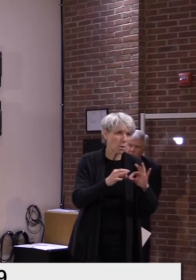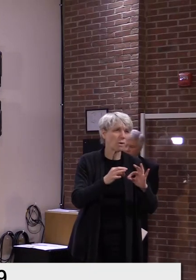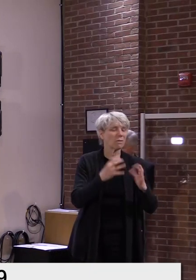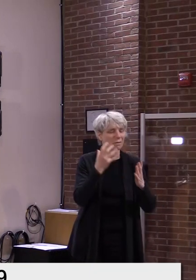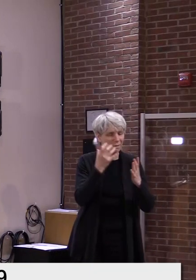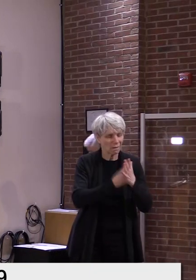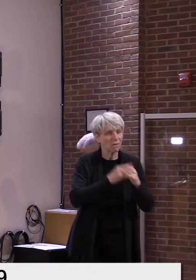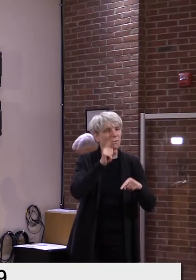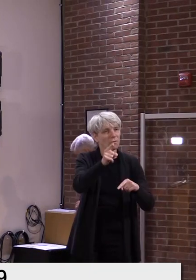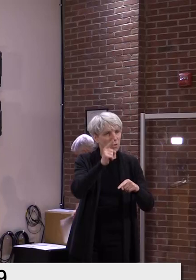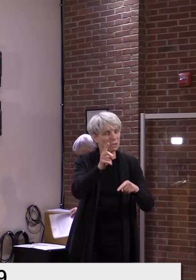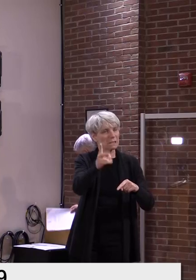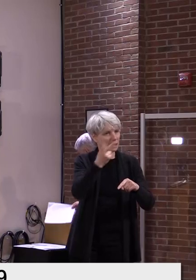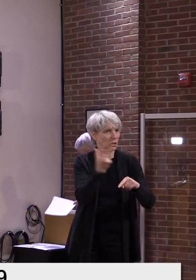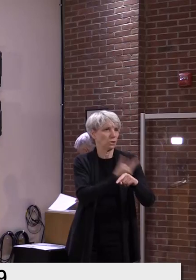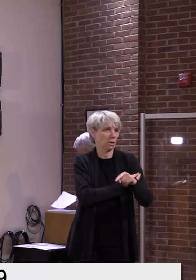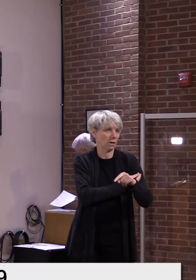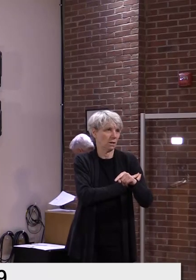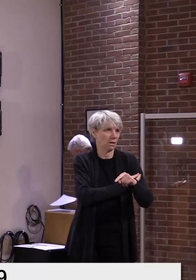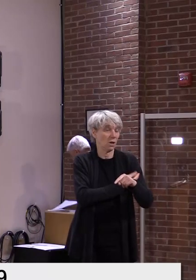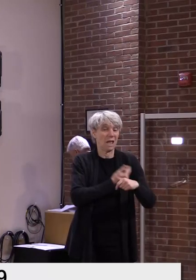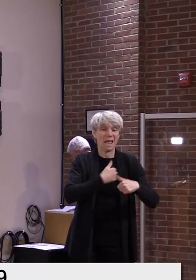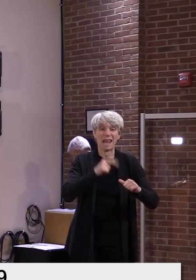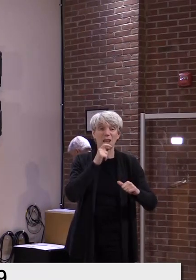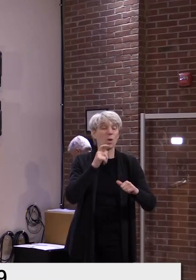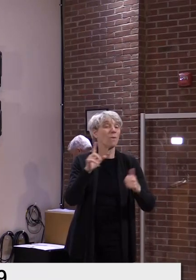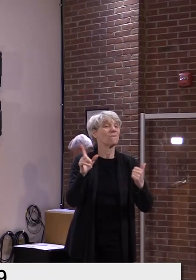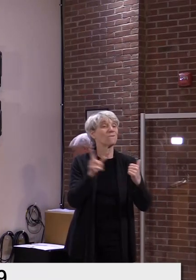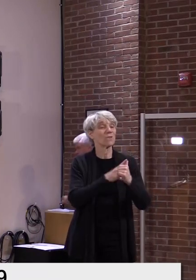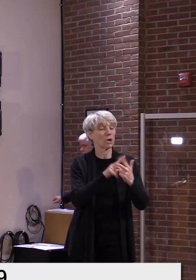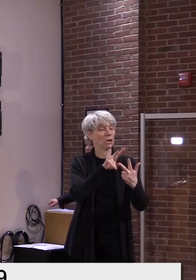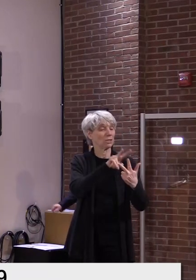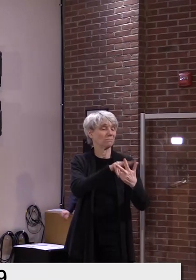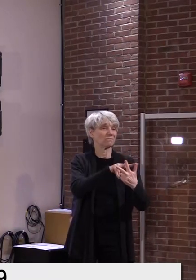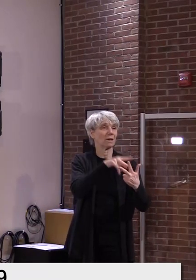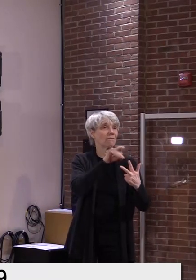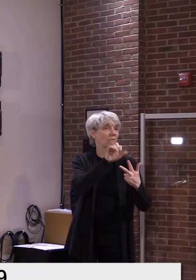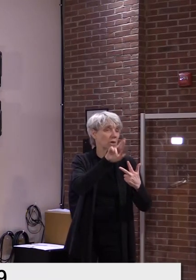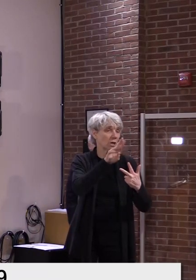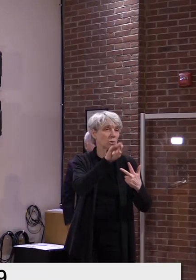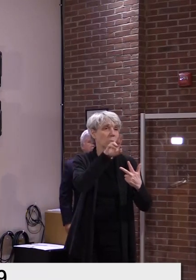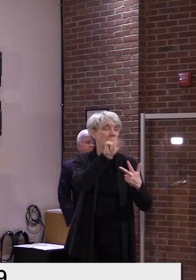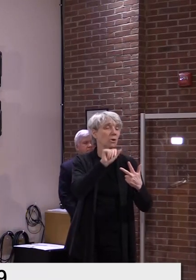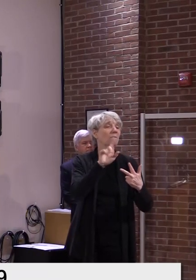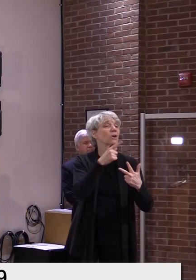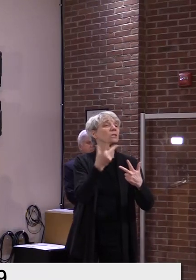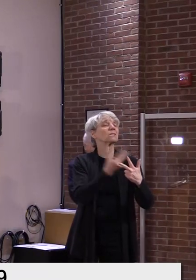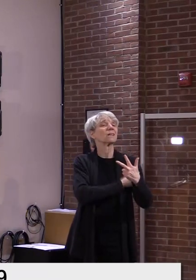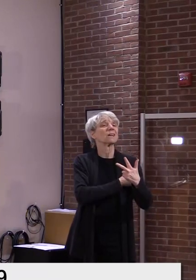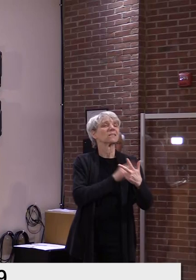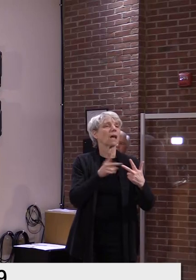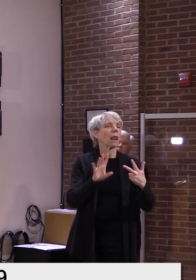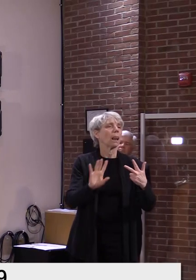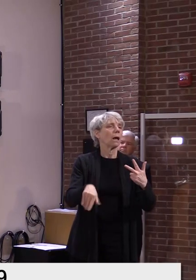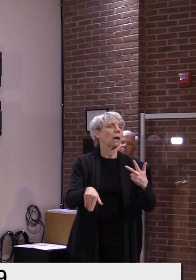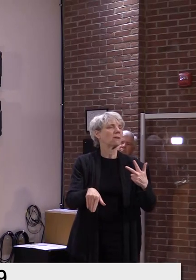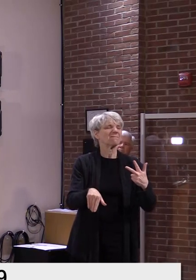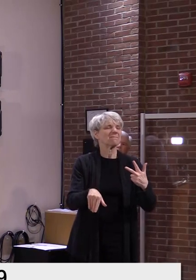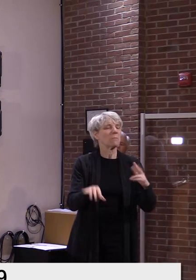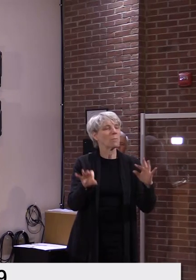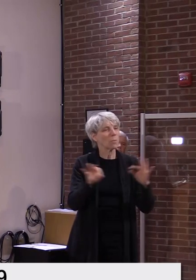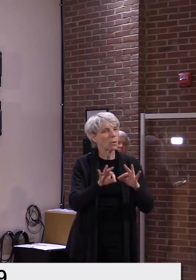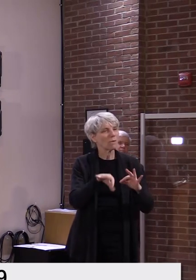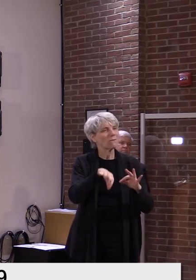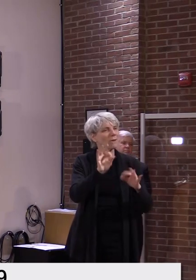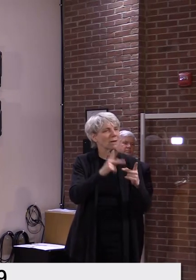goal is to obviously convert all of those to people who will find a convenient time and location, which should be